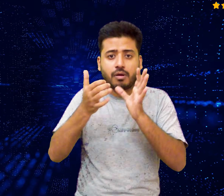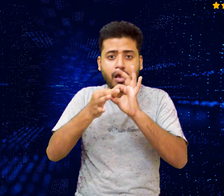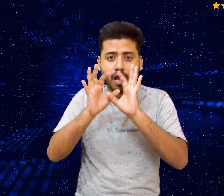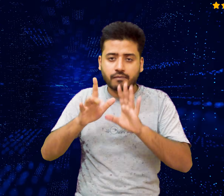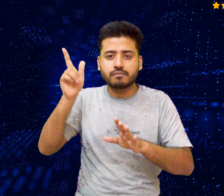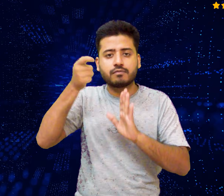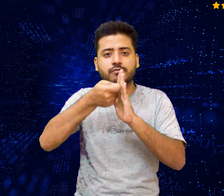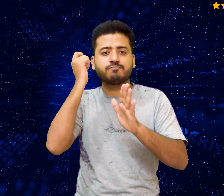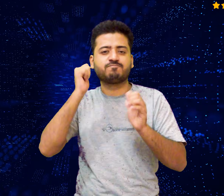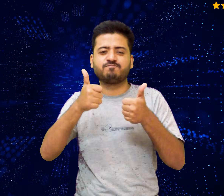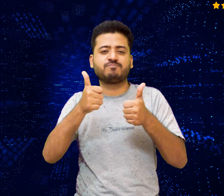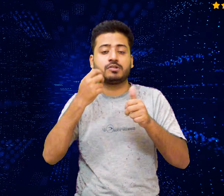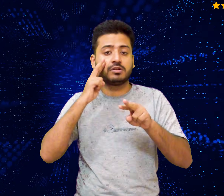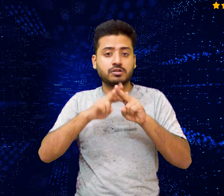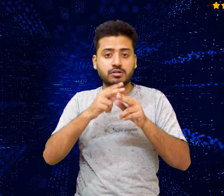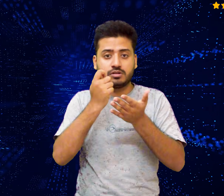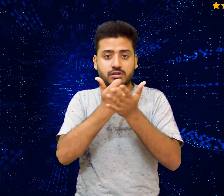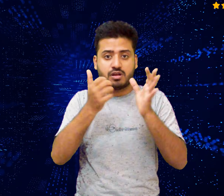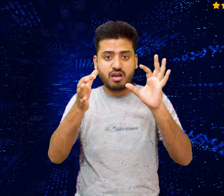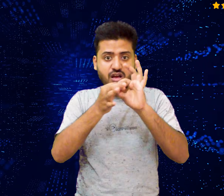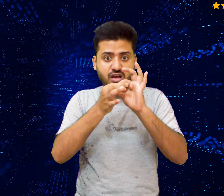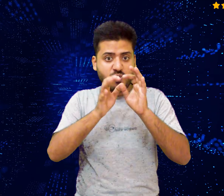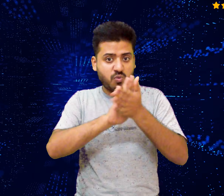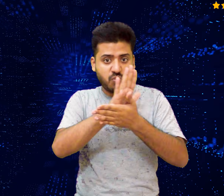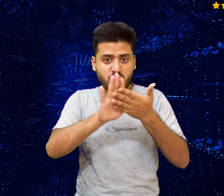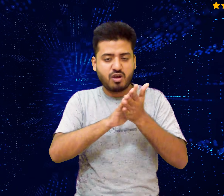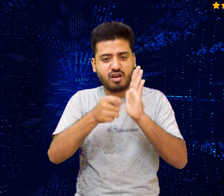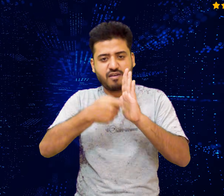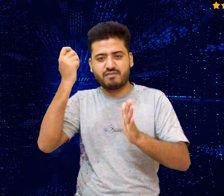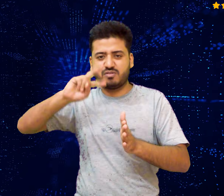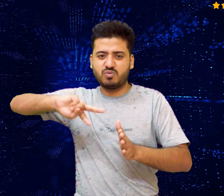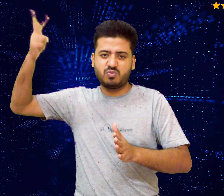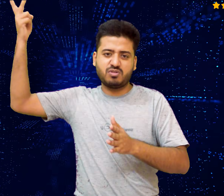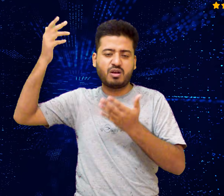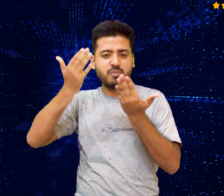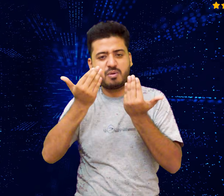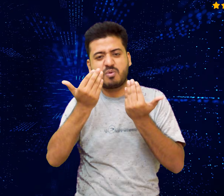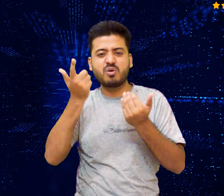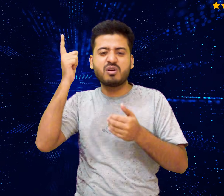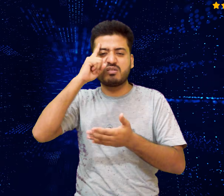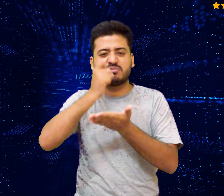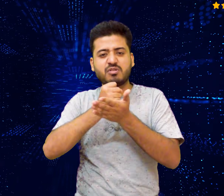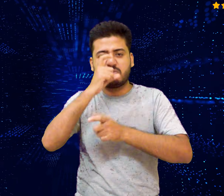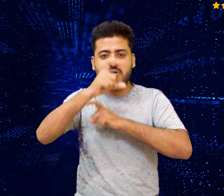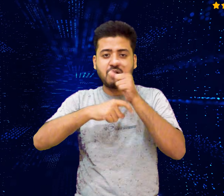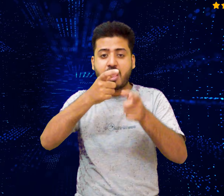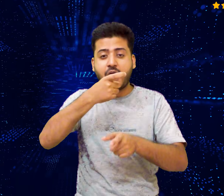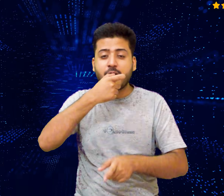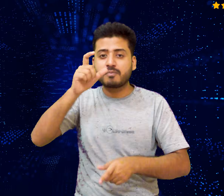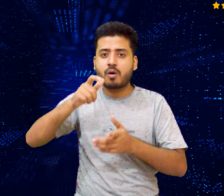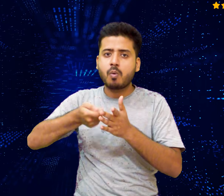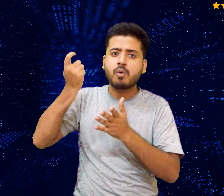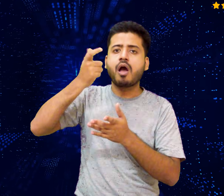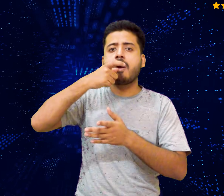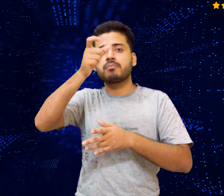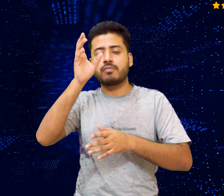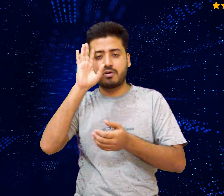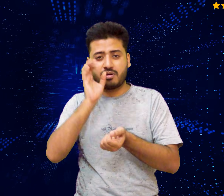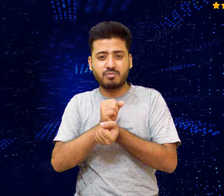sources. Alert your mobile carrier about SIM swap protection. Many mobile carriers offer additional security measures to help